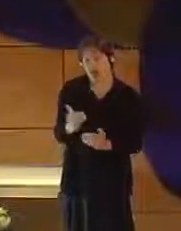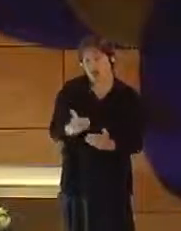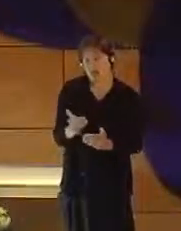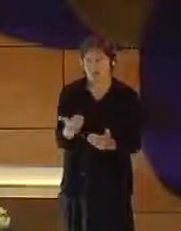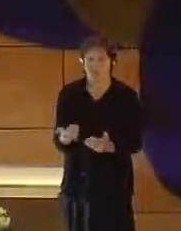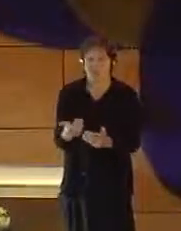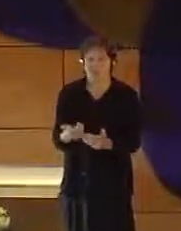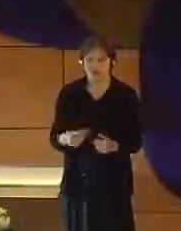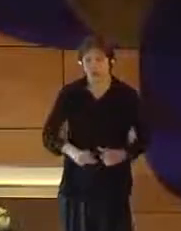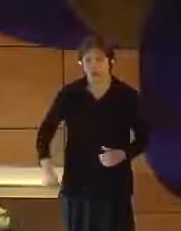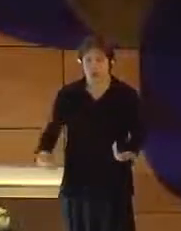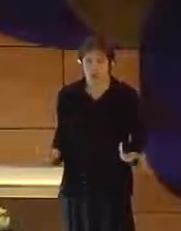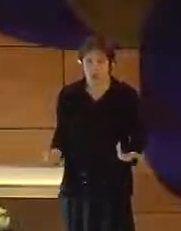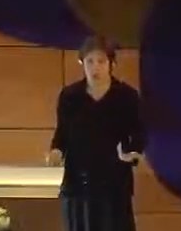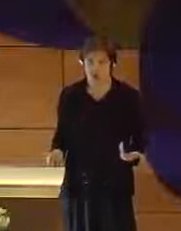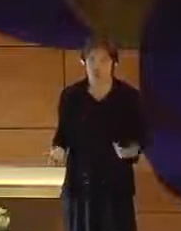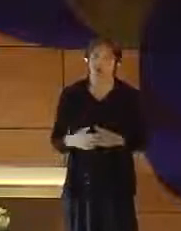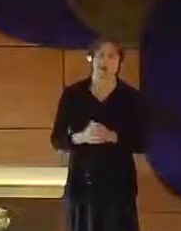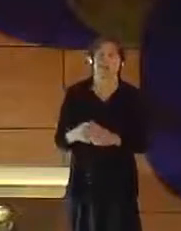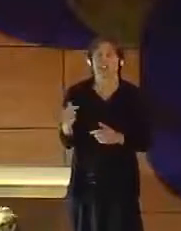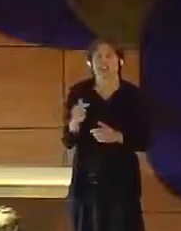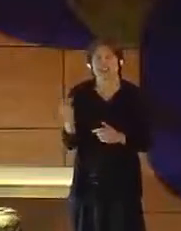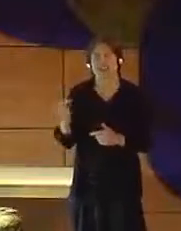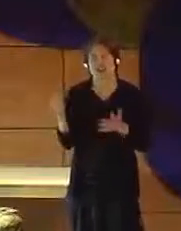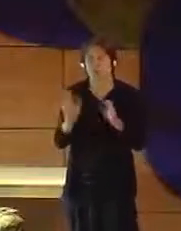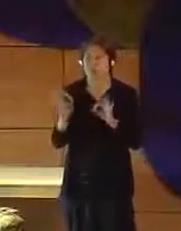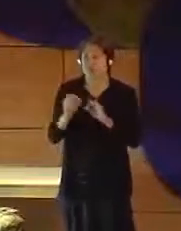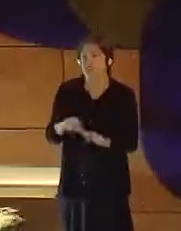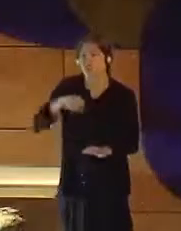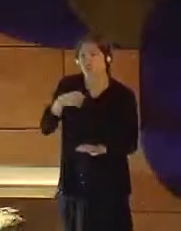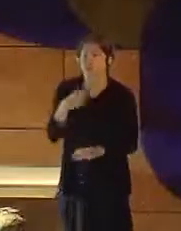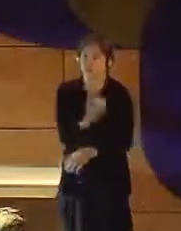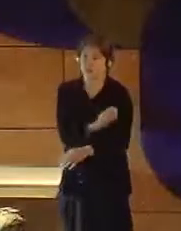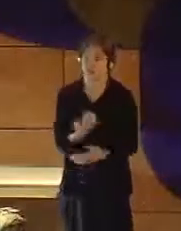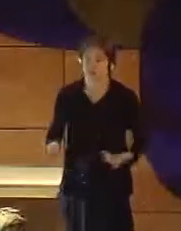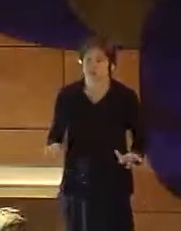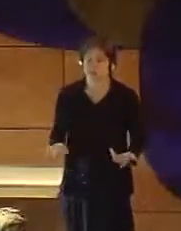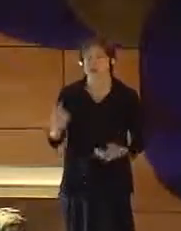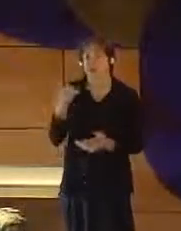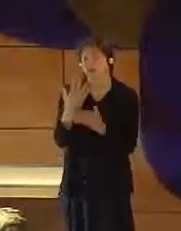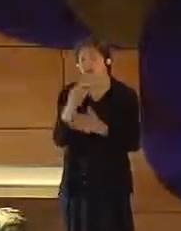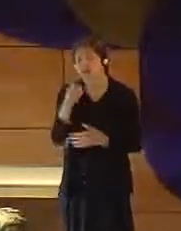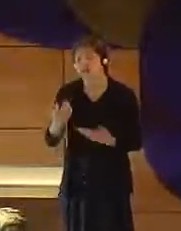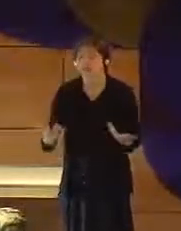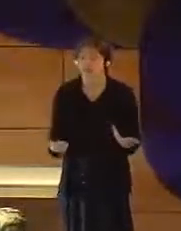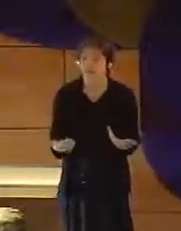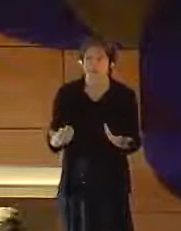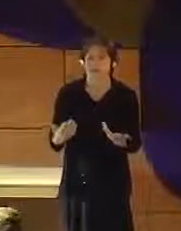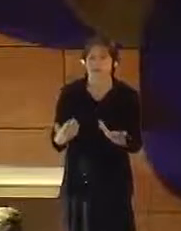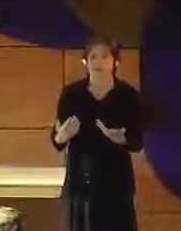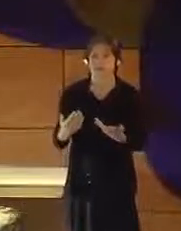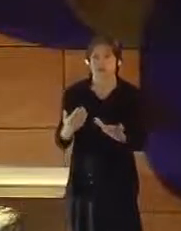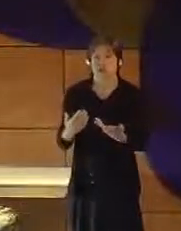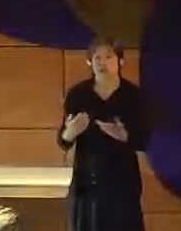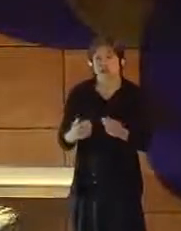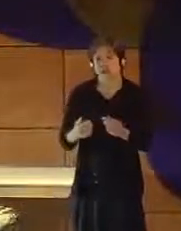testosterone early. But as I've already said, the major cause of poor growth in the first year of life